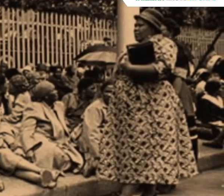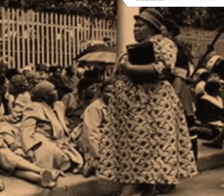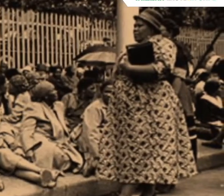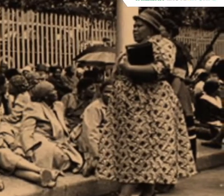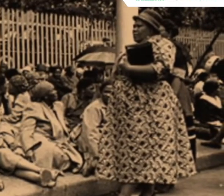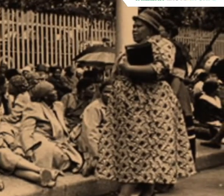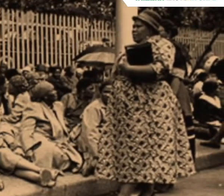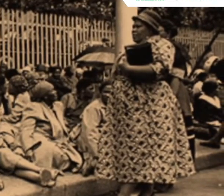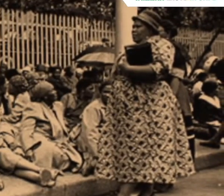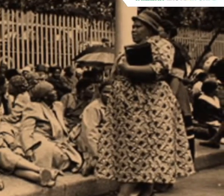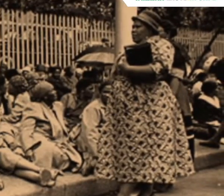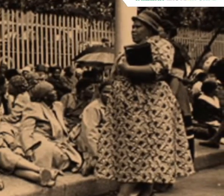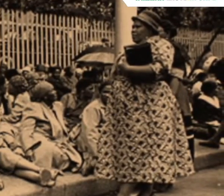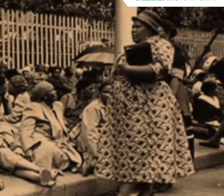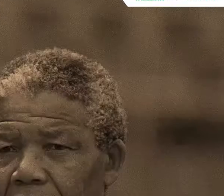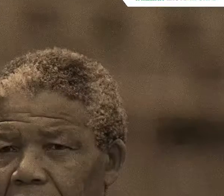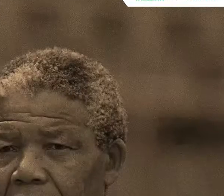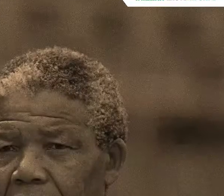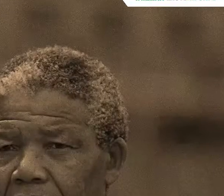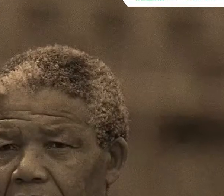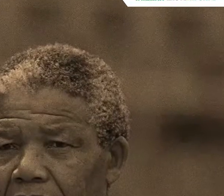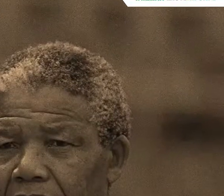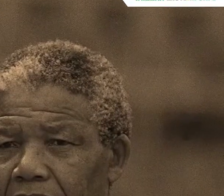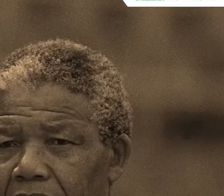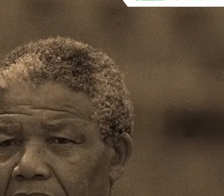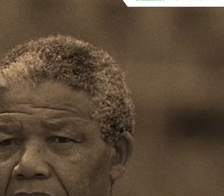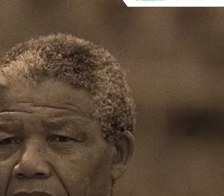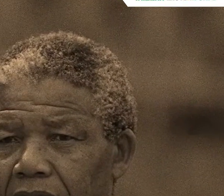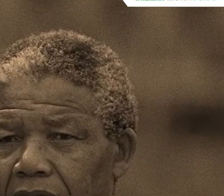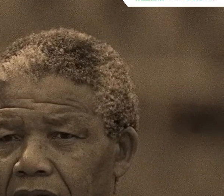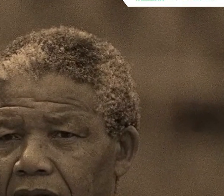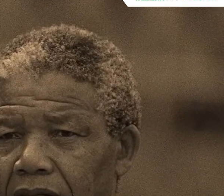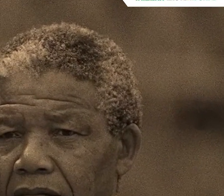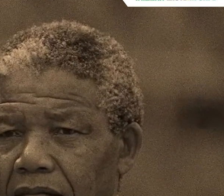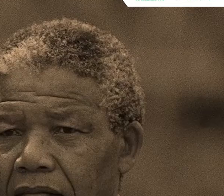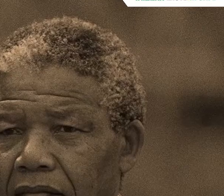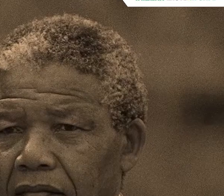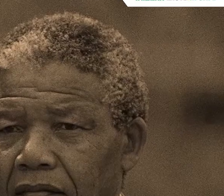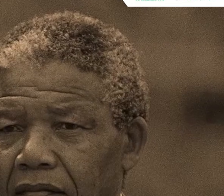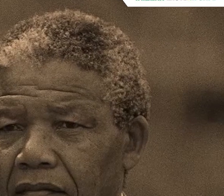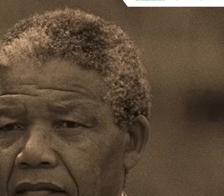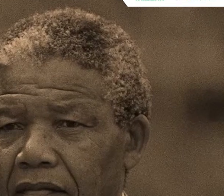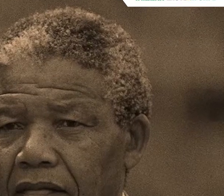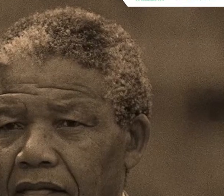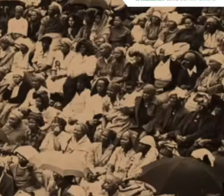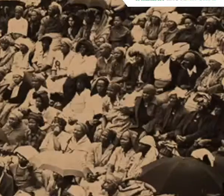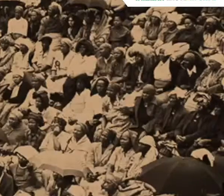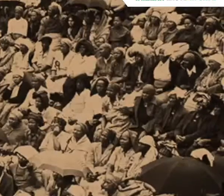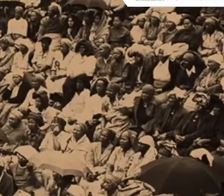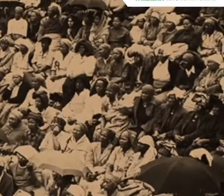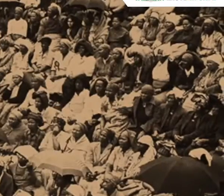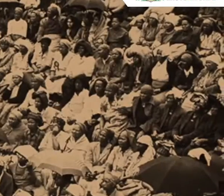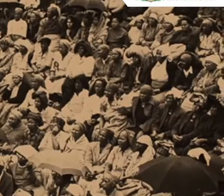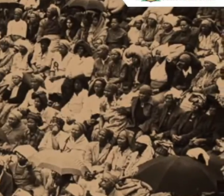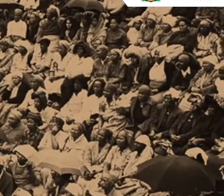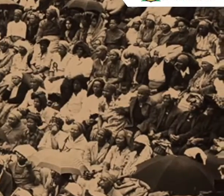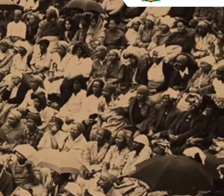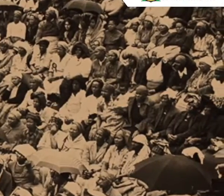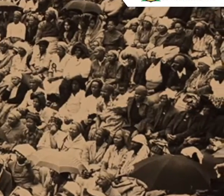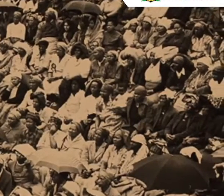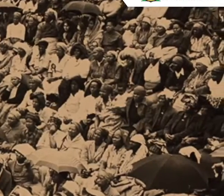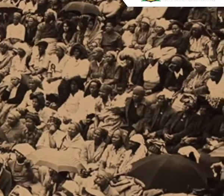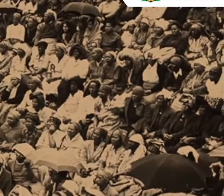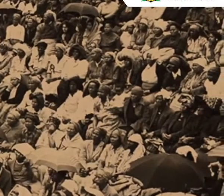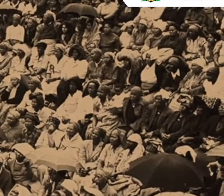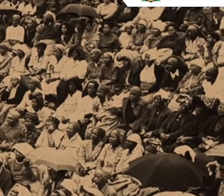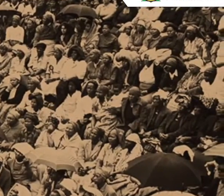to her by the late former President Nelson Mandela at the same union buildings where she and her fellow protesters